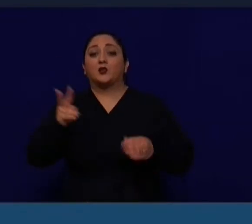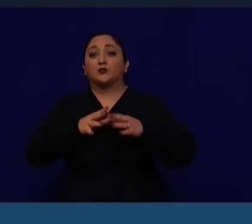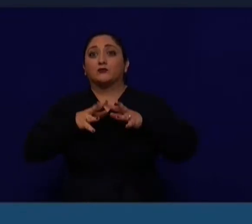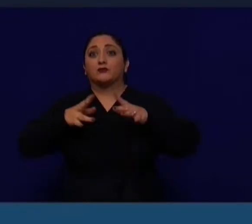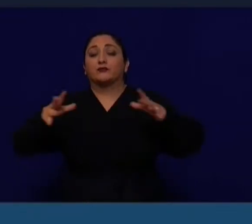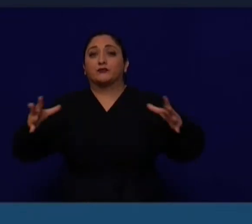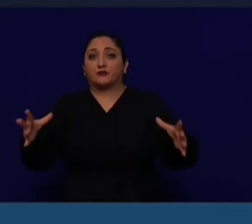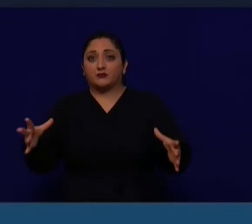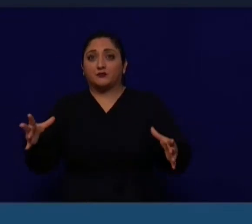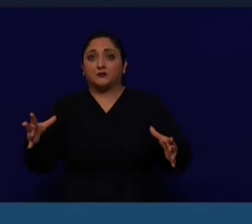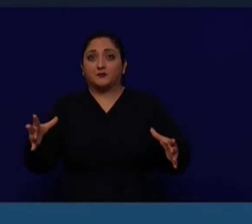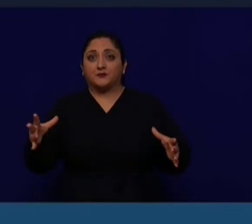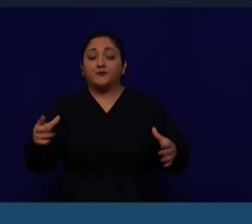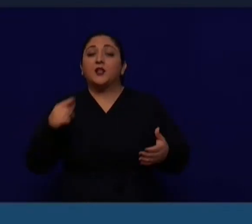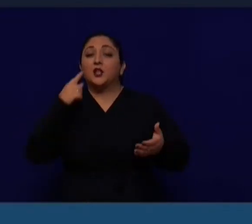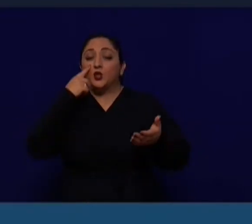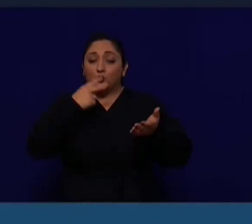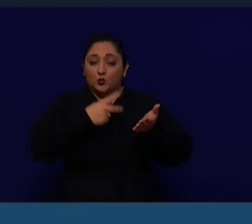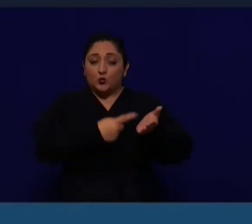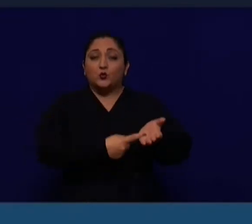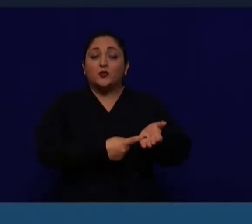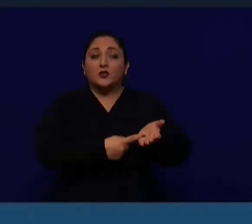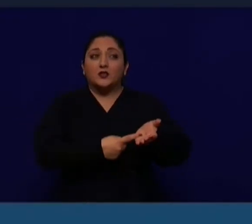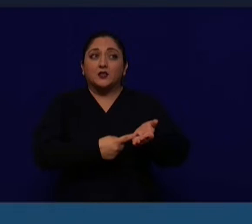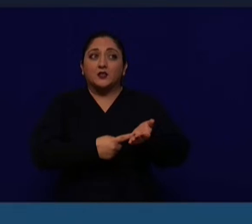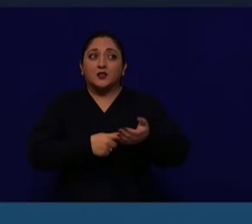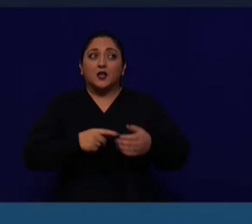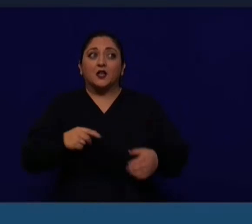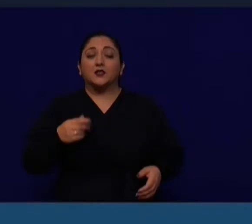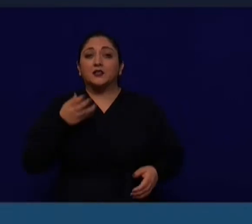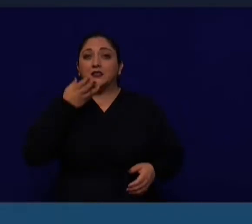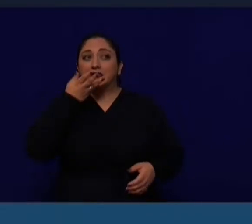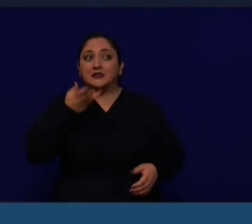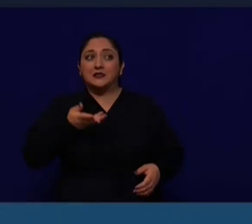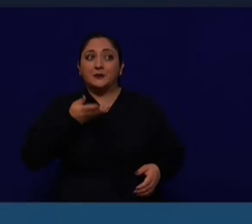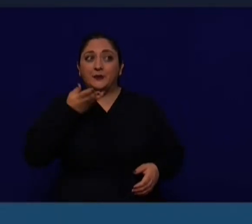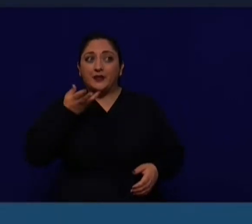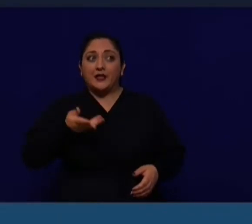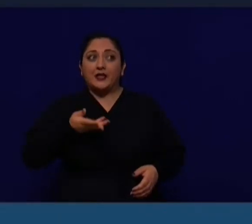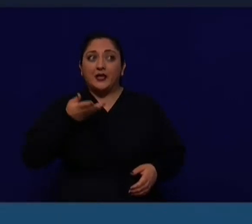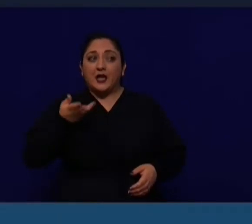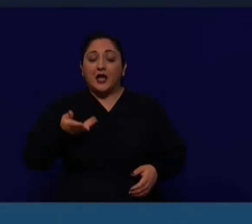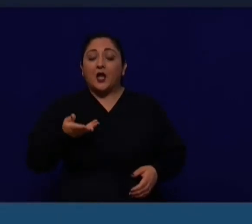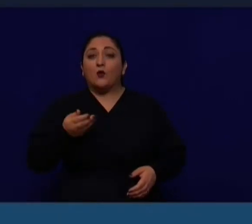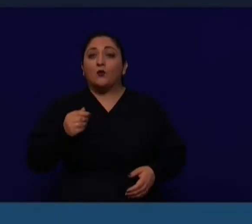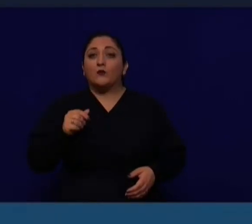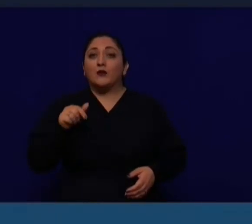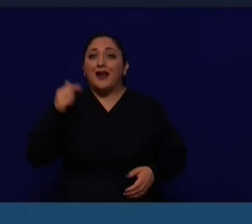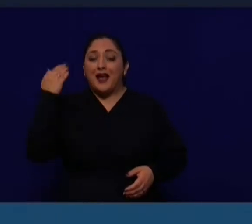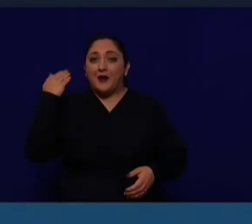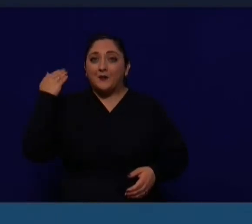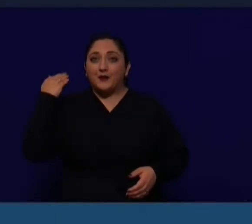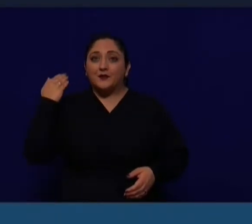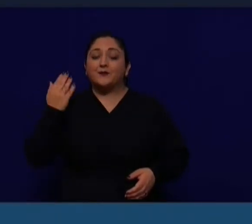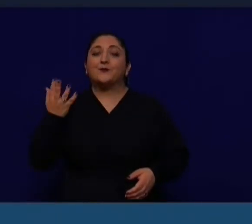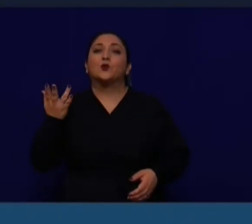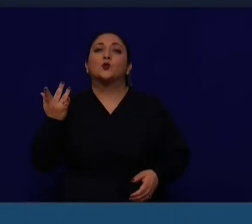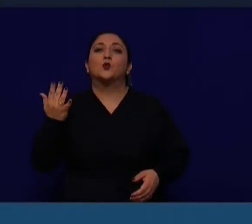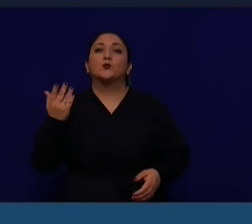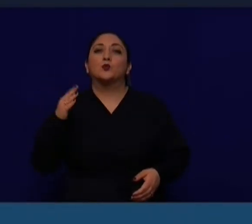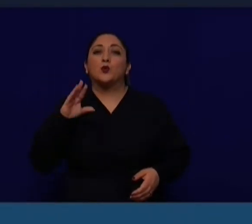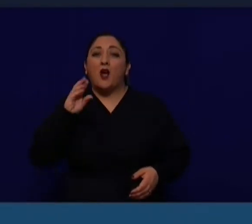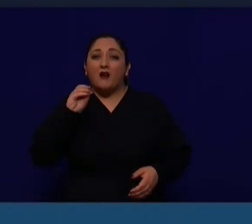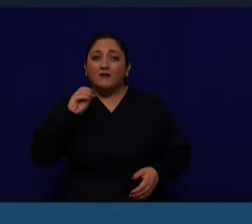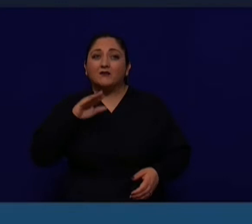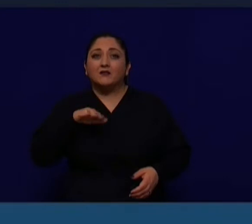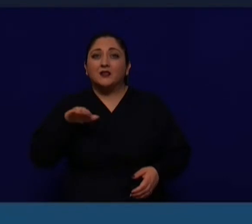seeing, the evidence is what we're seeing over here, which I've been explaining all along, whereby we're seeing that the number of people who